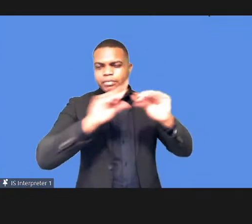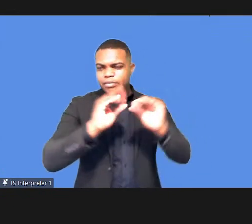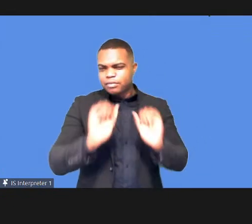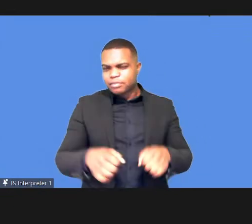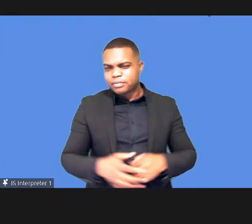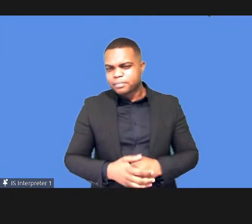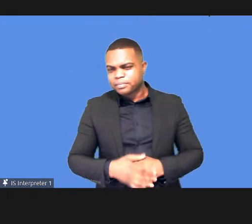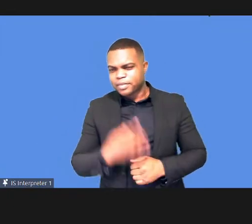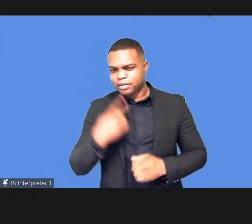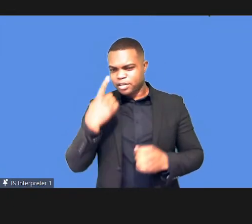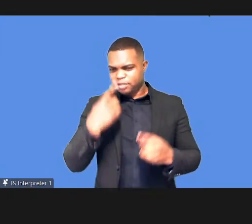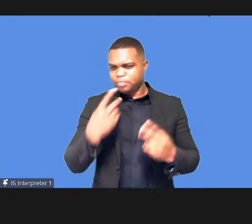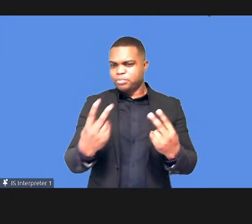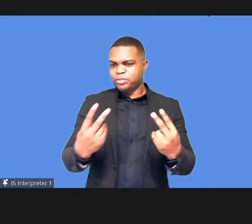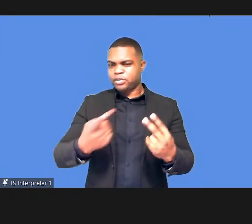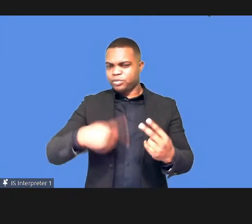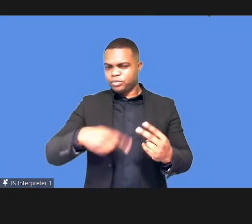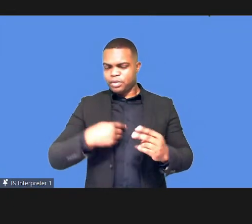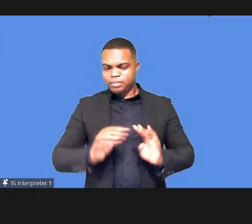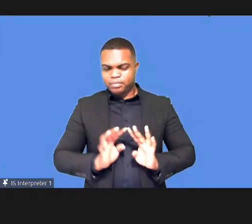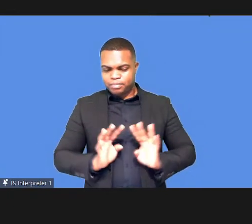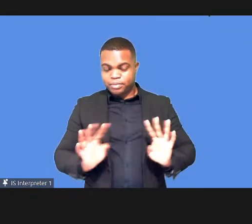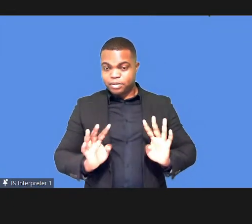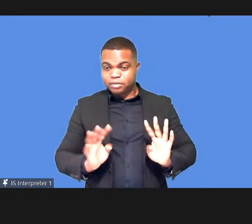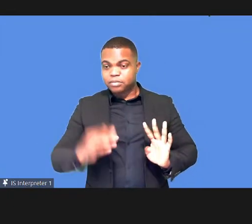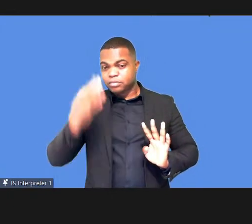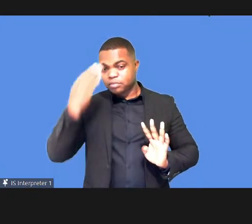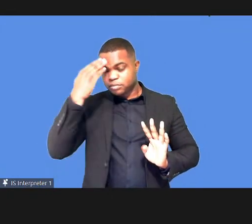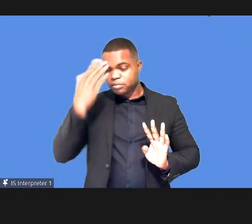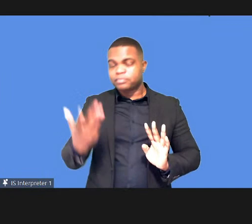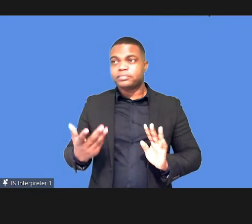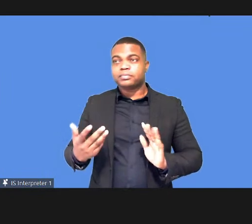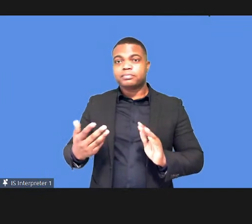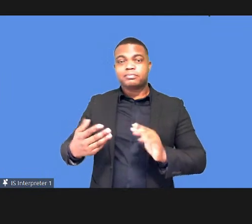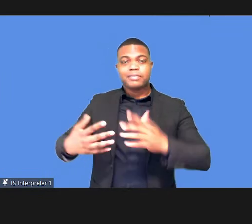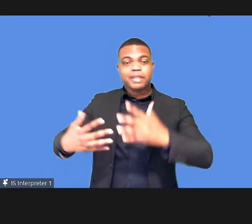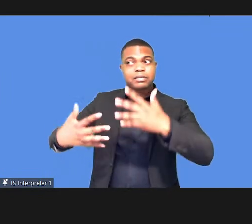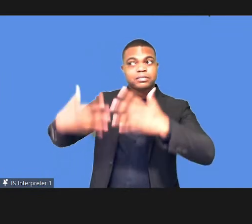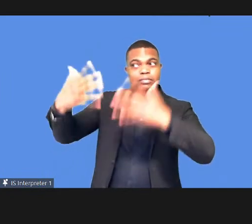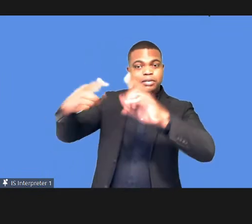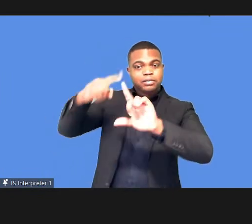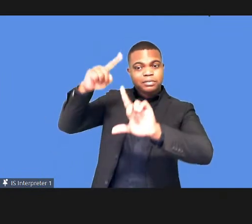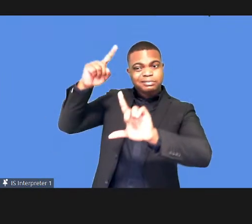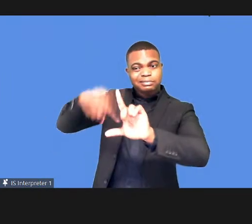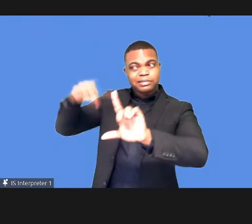good quality data, is important to support